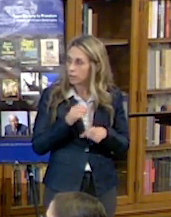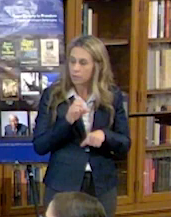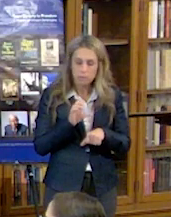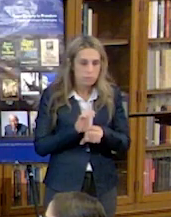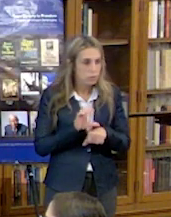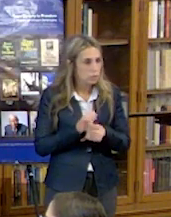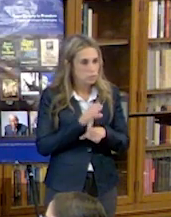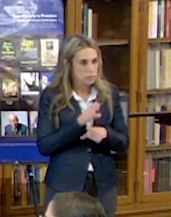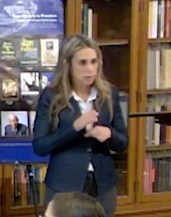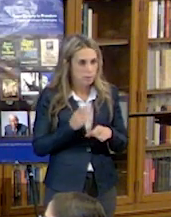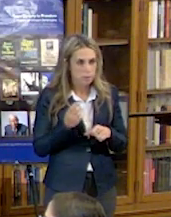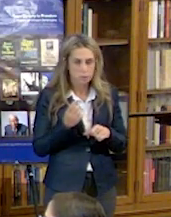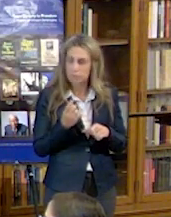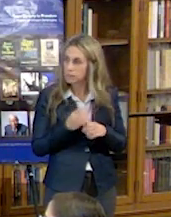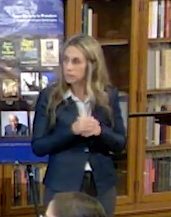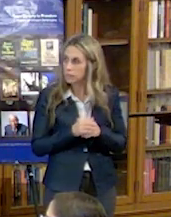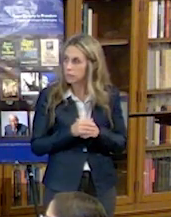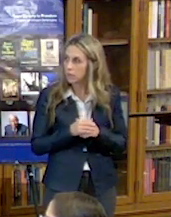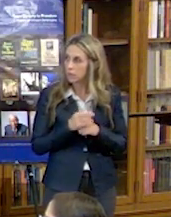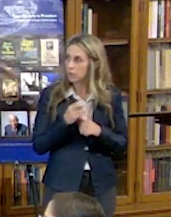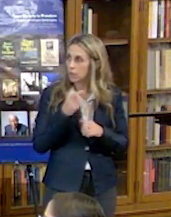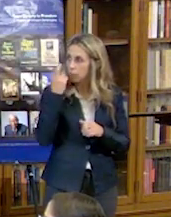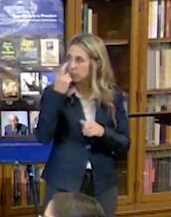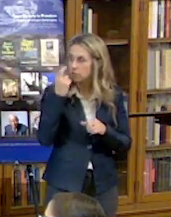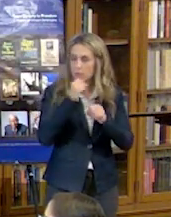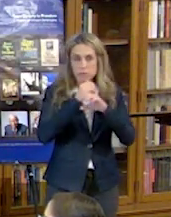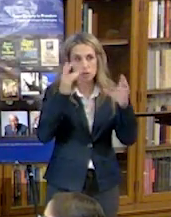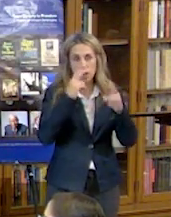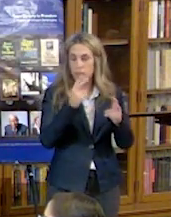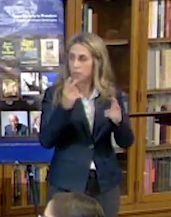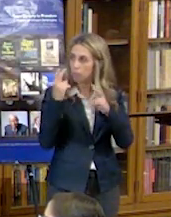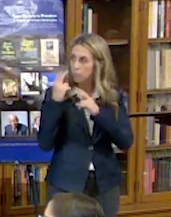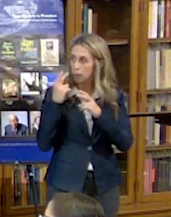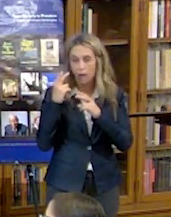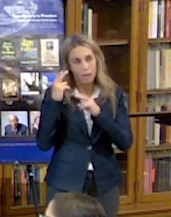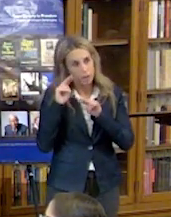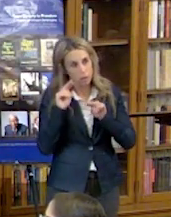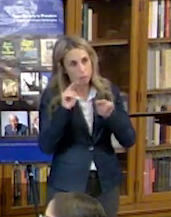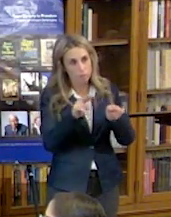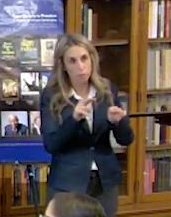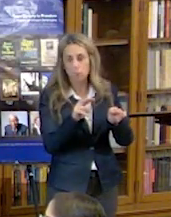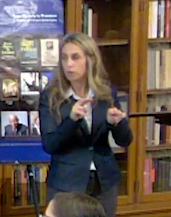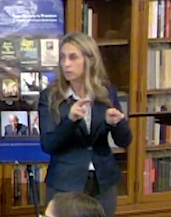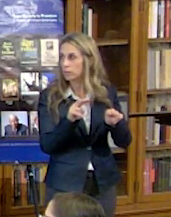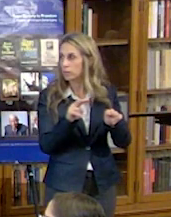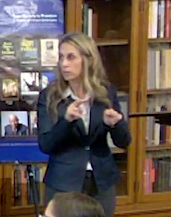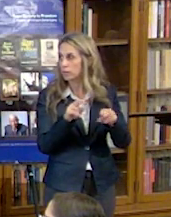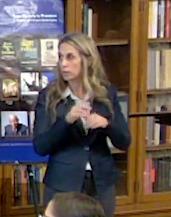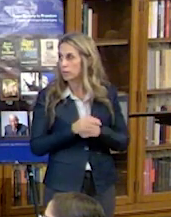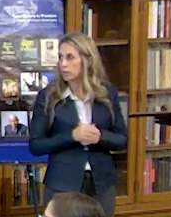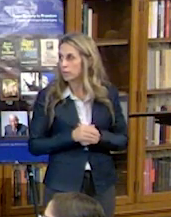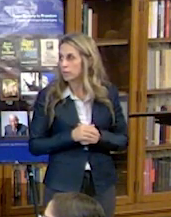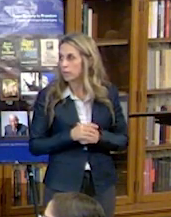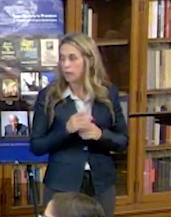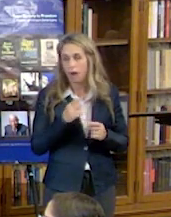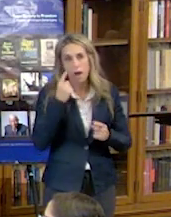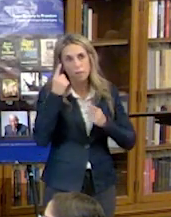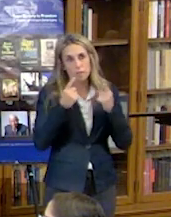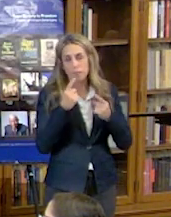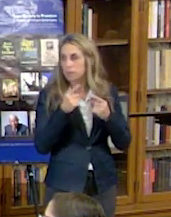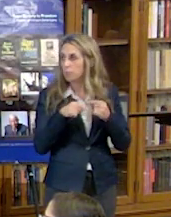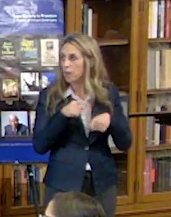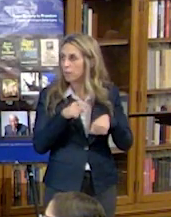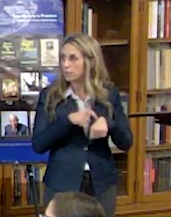Church a realization that shaped my looking back and looking forward I reflect on this time like